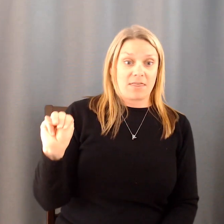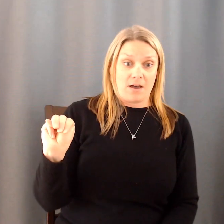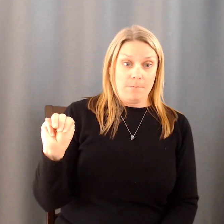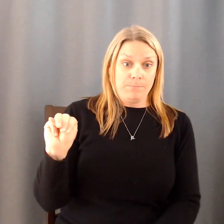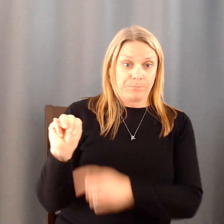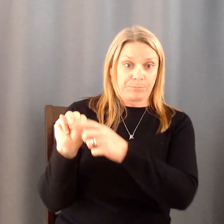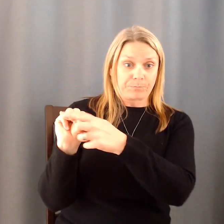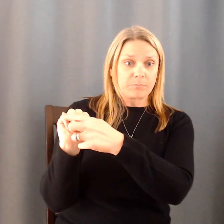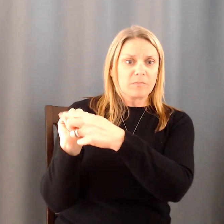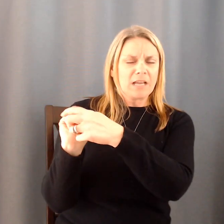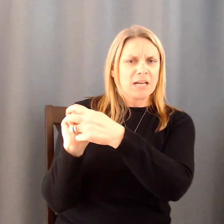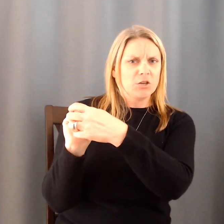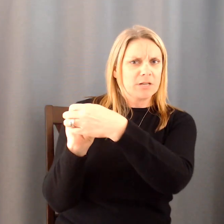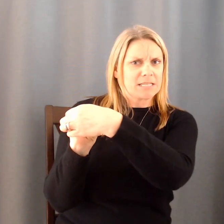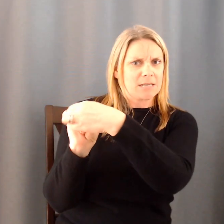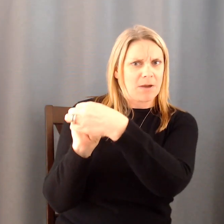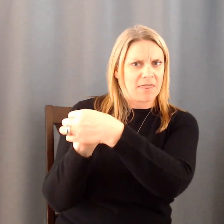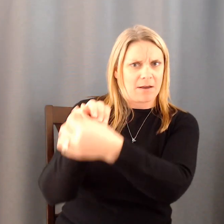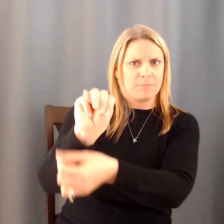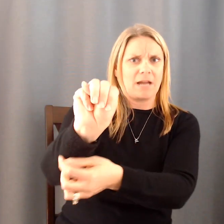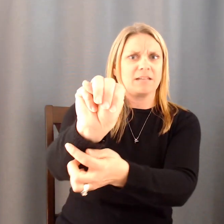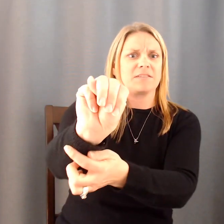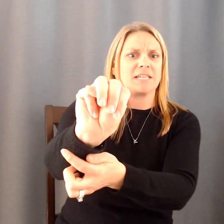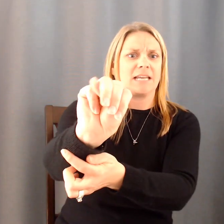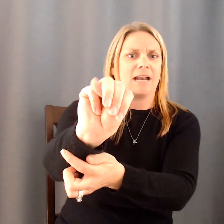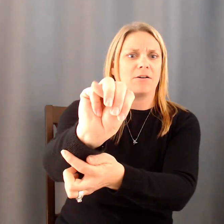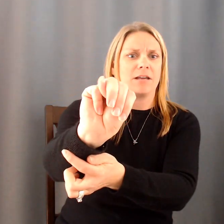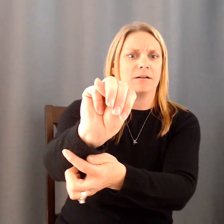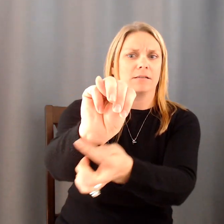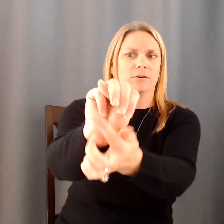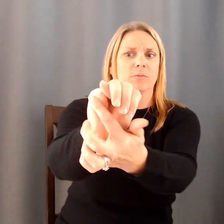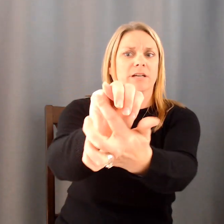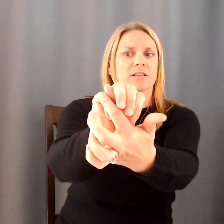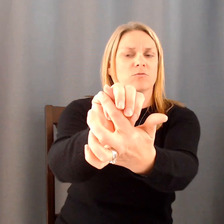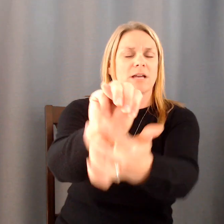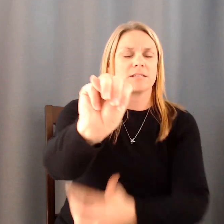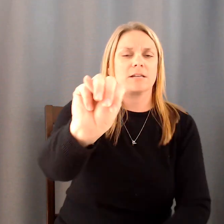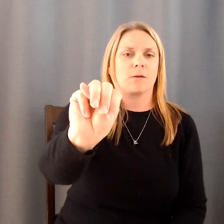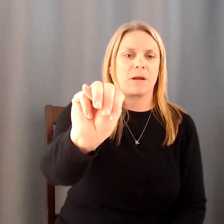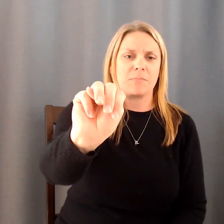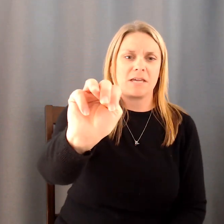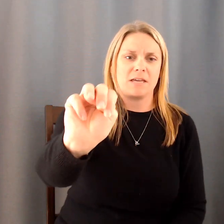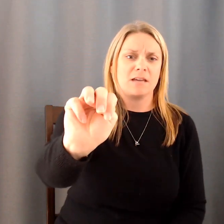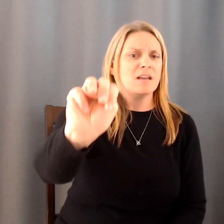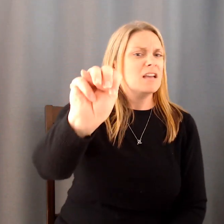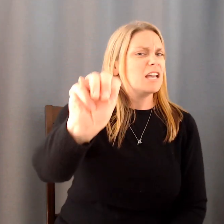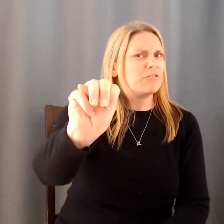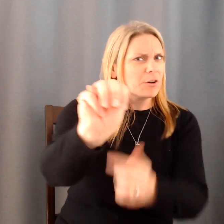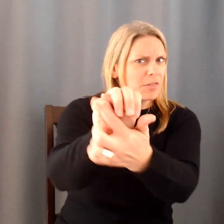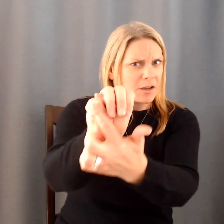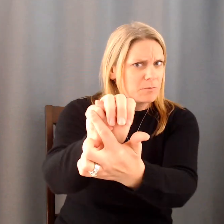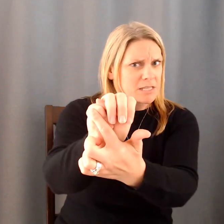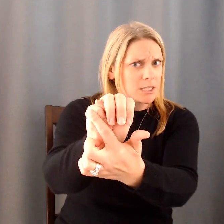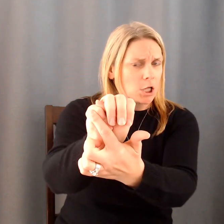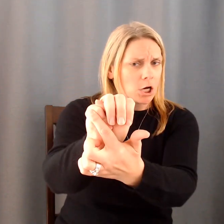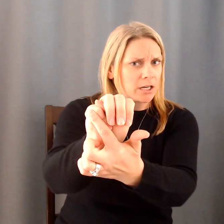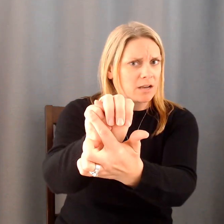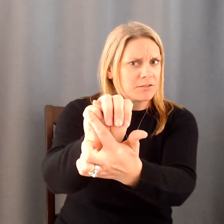thumb. And you can see my thumb kind of sticking out here a little bit. It's resting on my pinky. If your thumb isn't long enough to rest